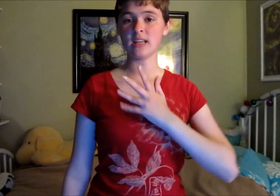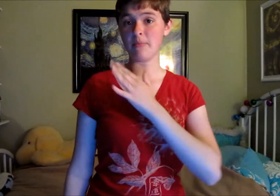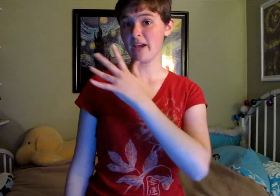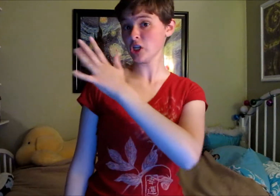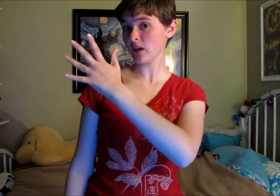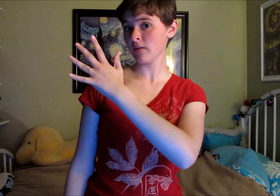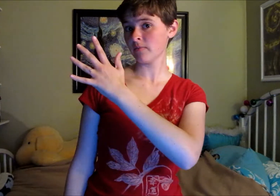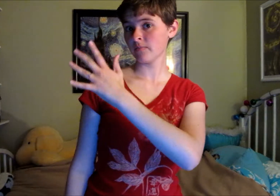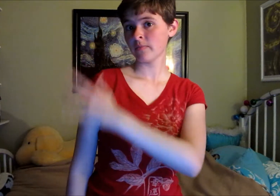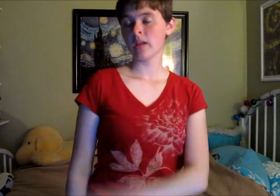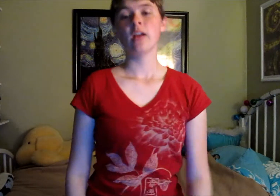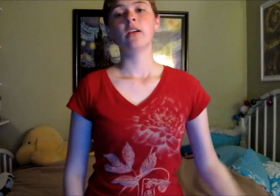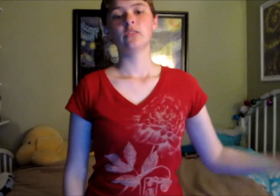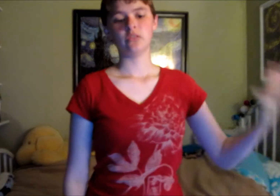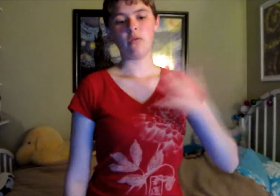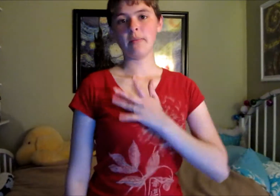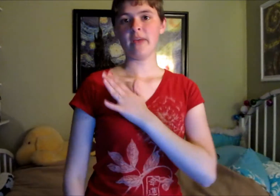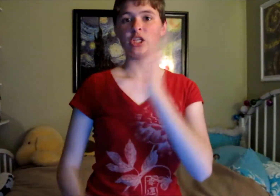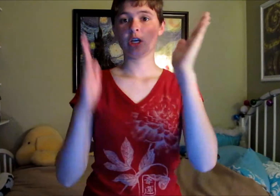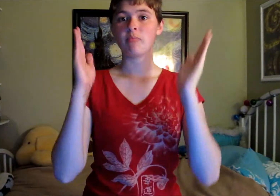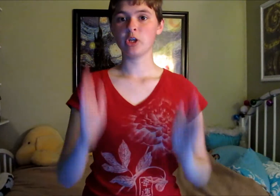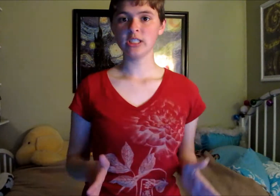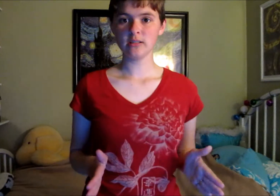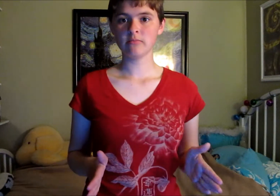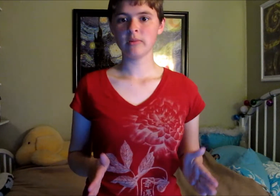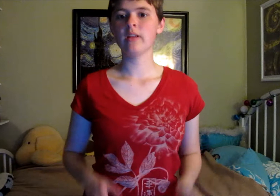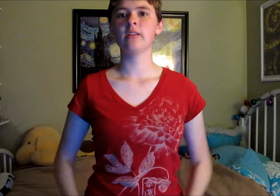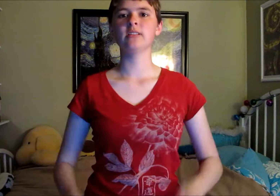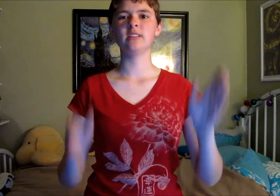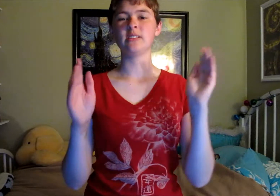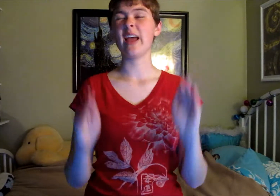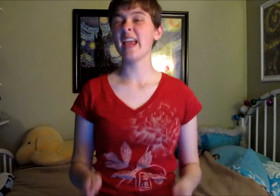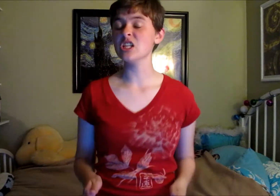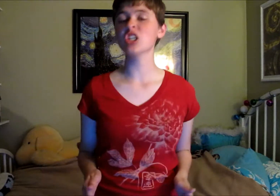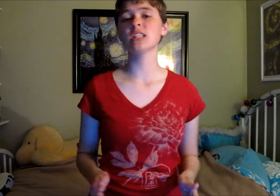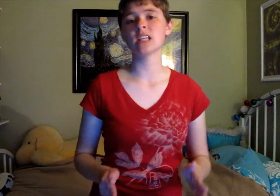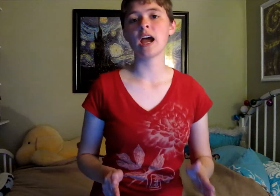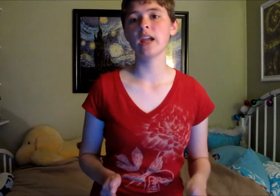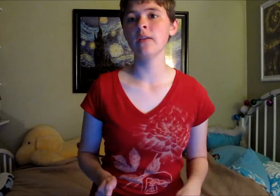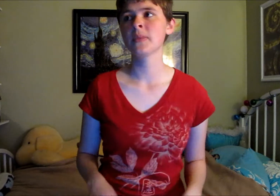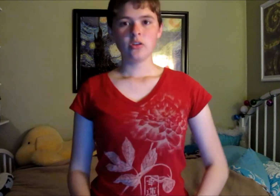sign magic. So magic person, this is an agent sign.